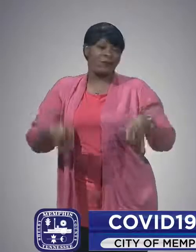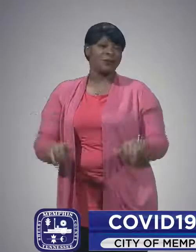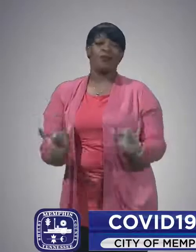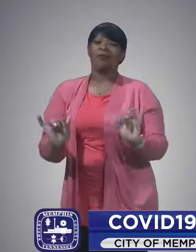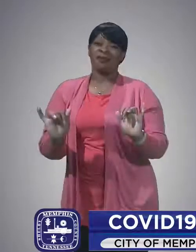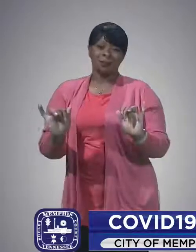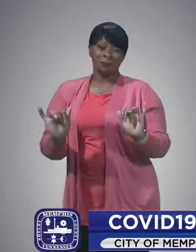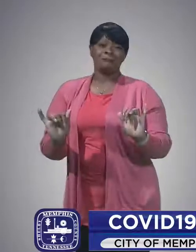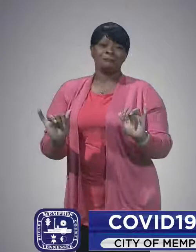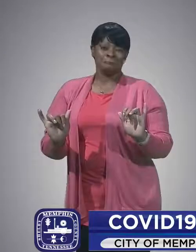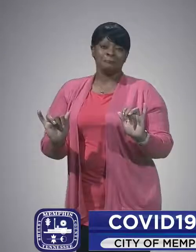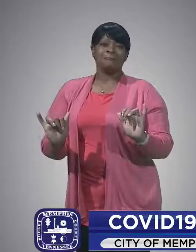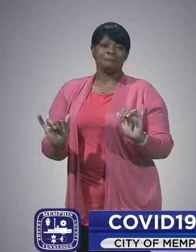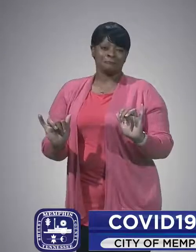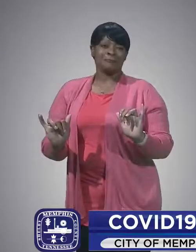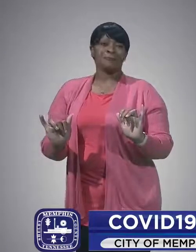be